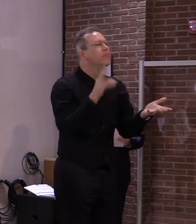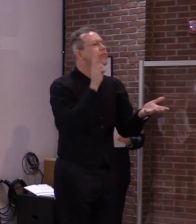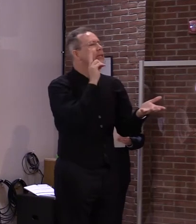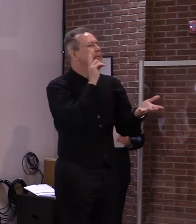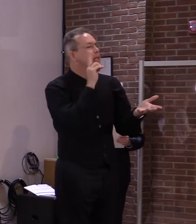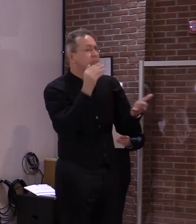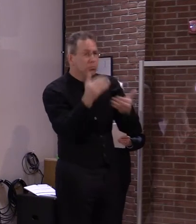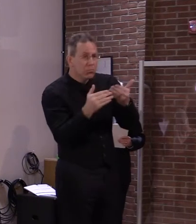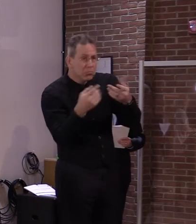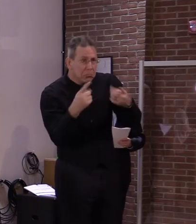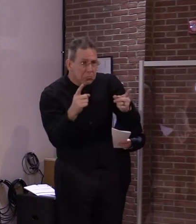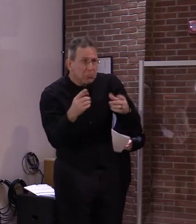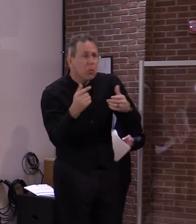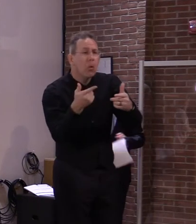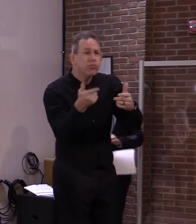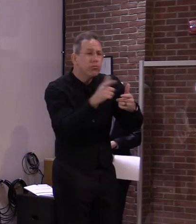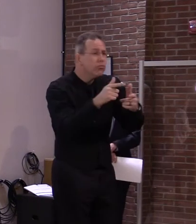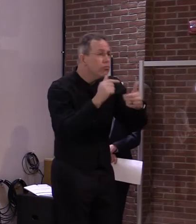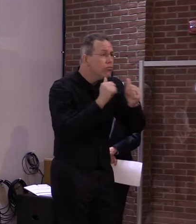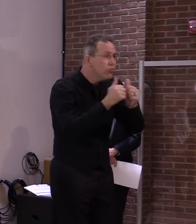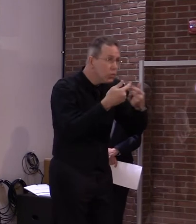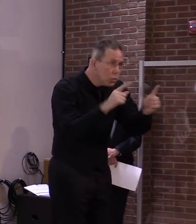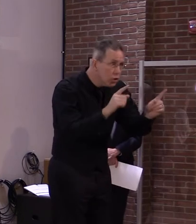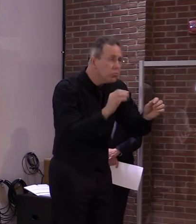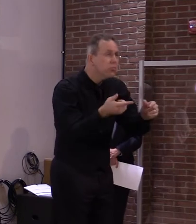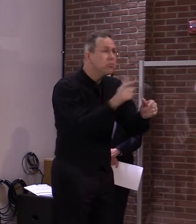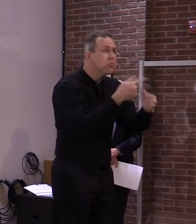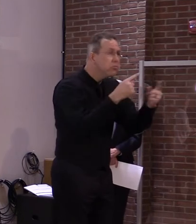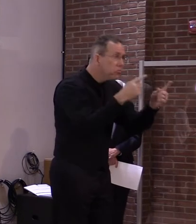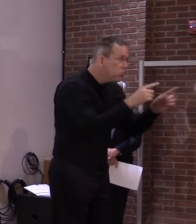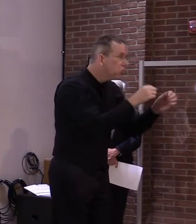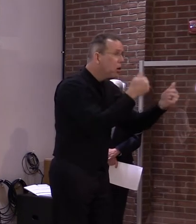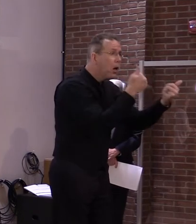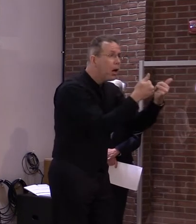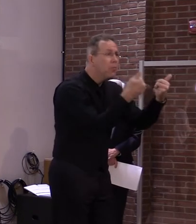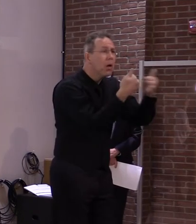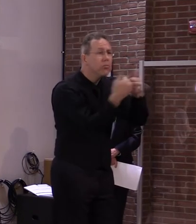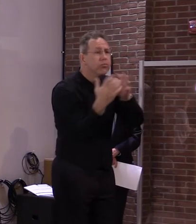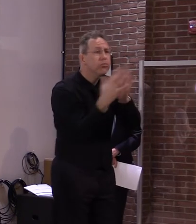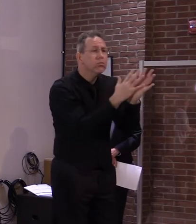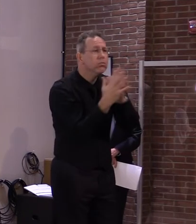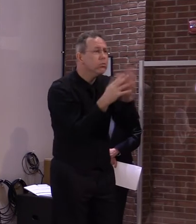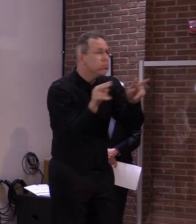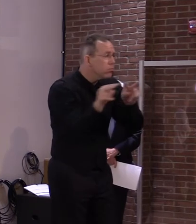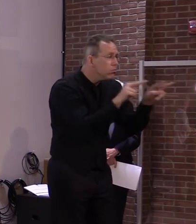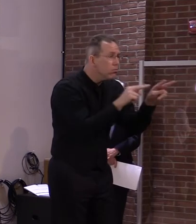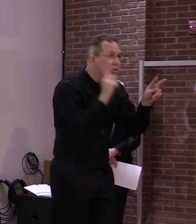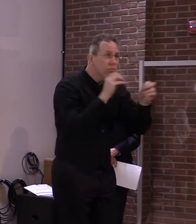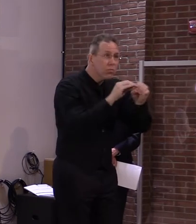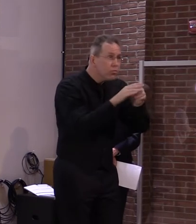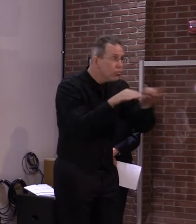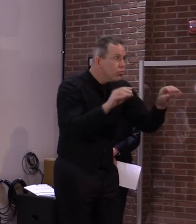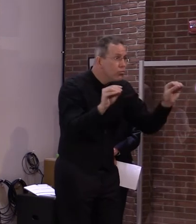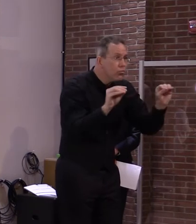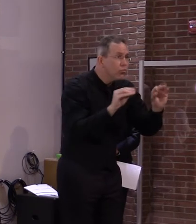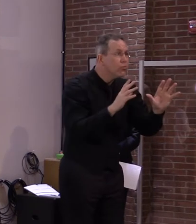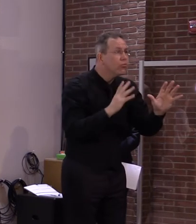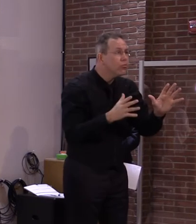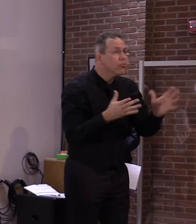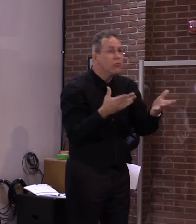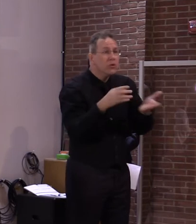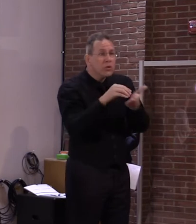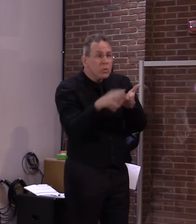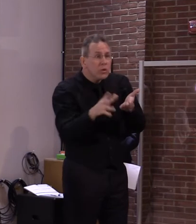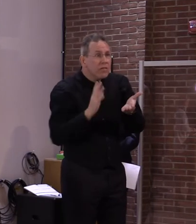successful it is important that the collective commitment of players coaches and parents to essential health and safety measures